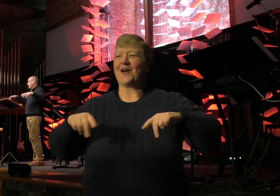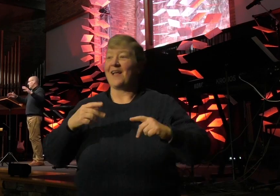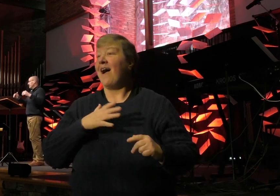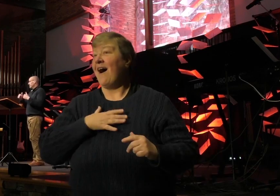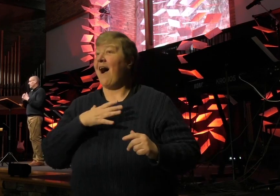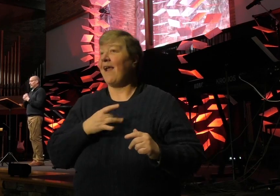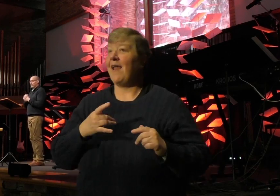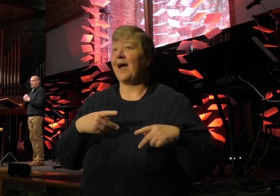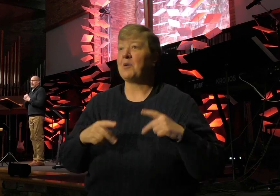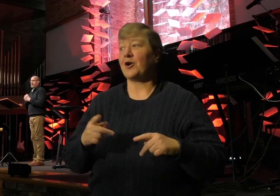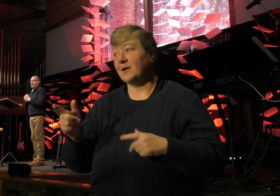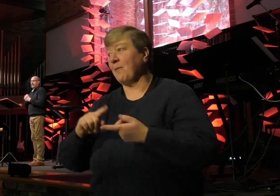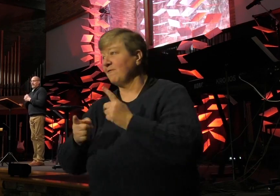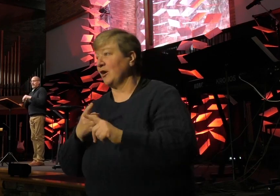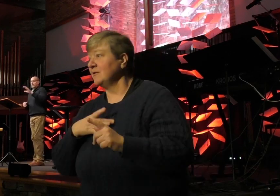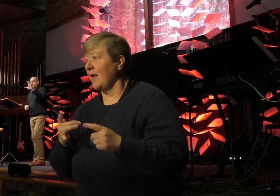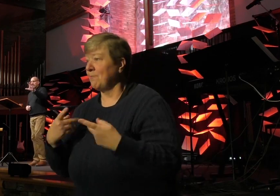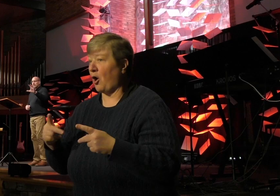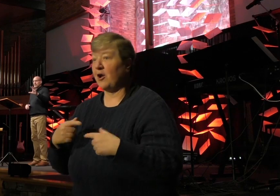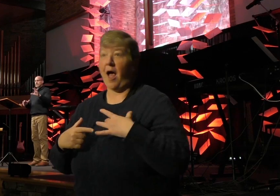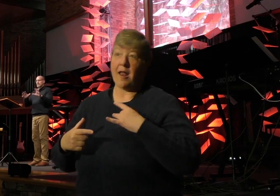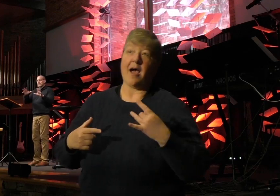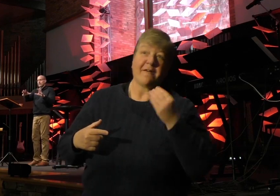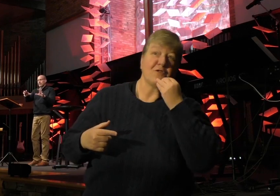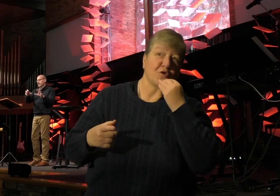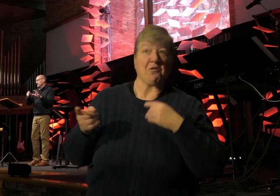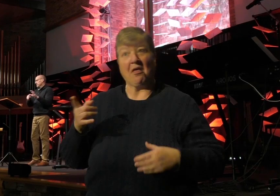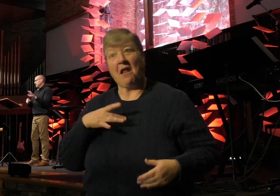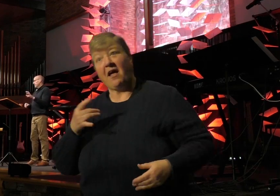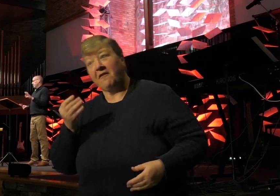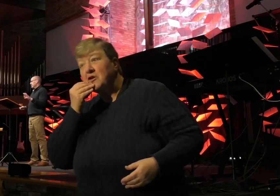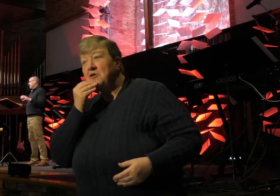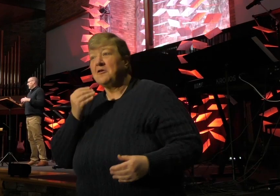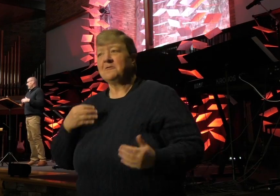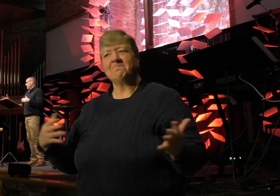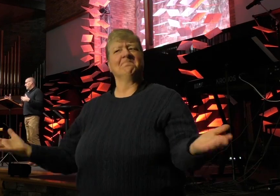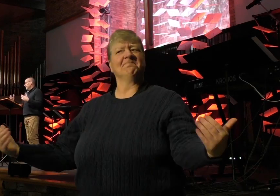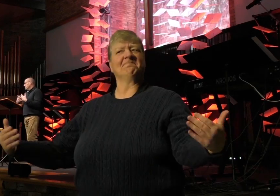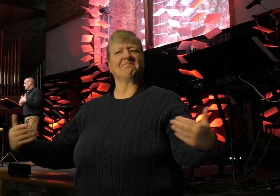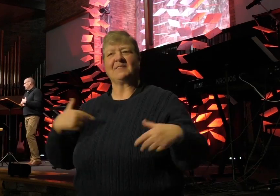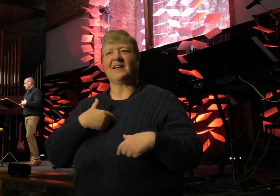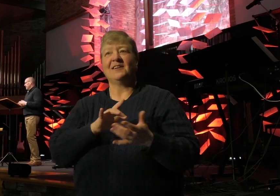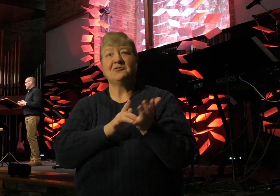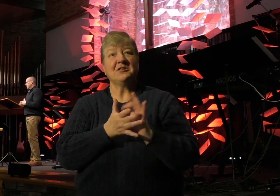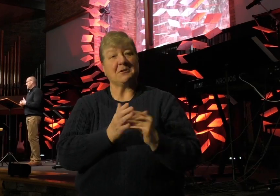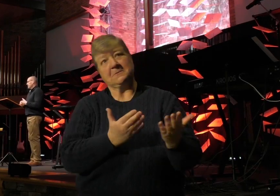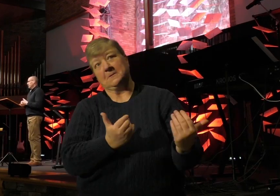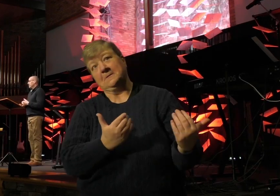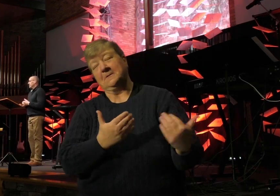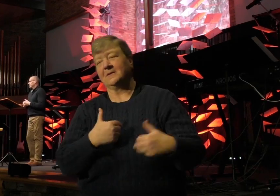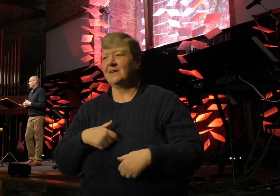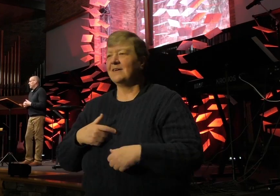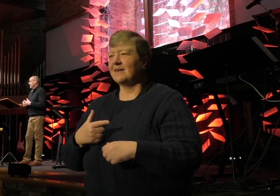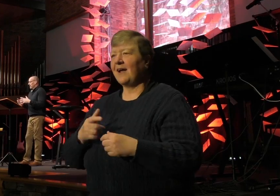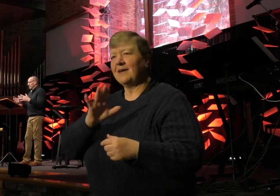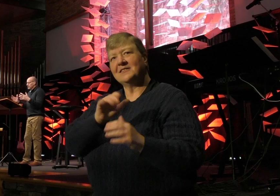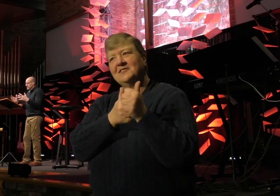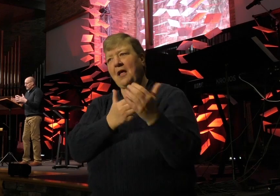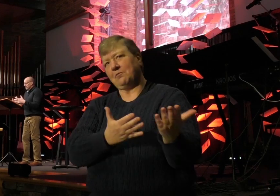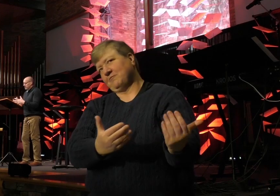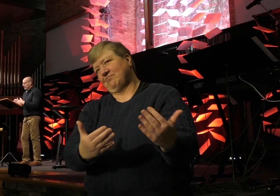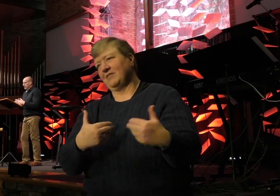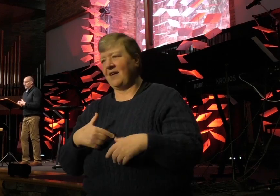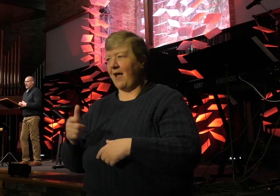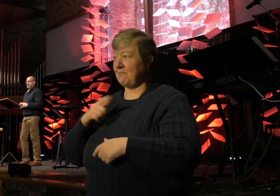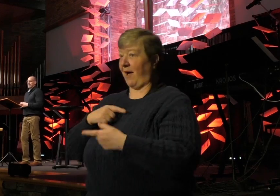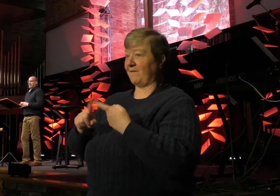I like food. They like good food. And I'm going to invite Jesus and some of his disciples, and I'm going to invite some of my tax-collecting friends, and I'm going to just let